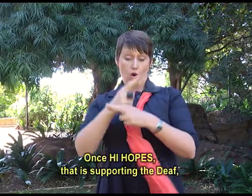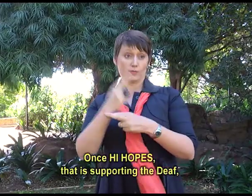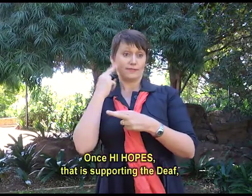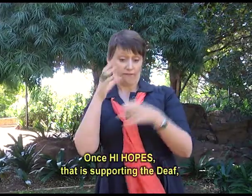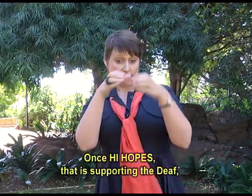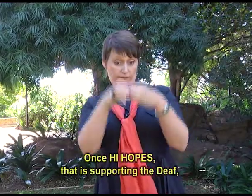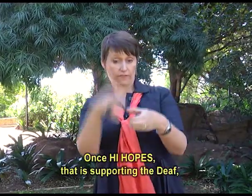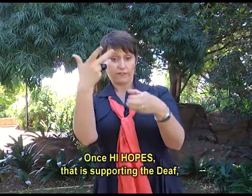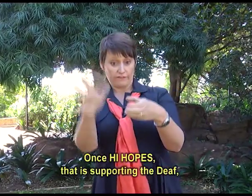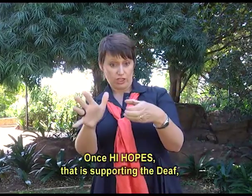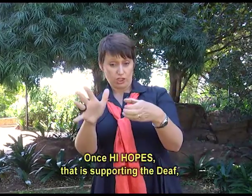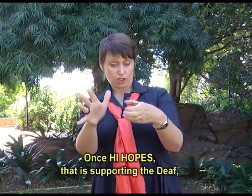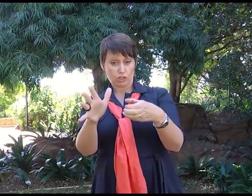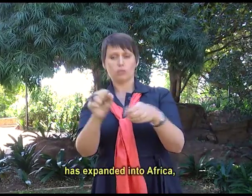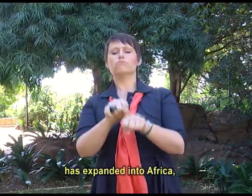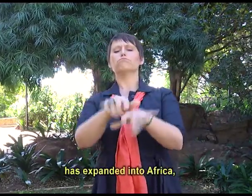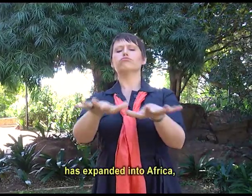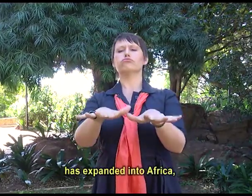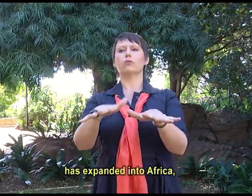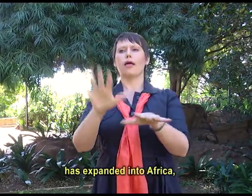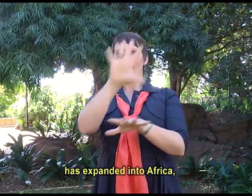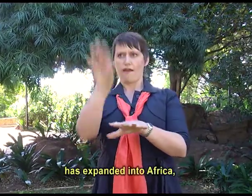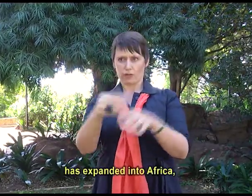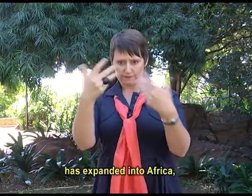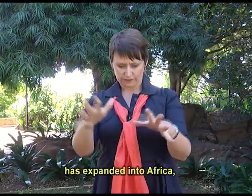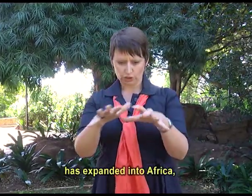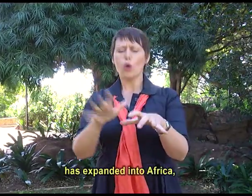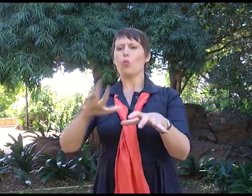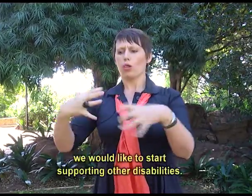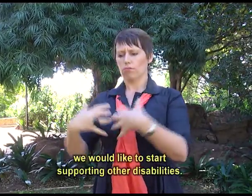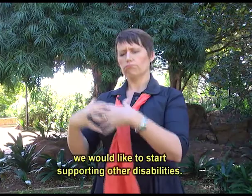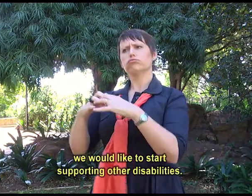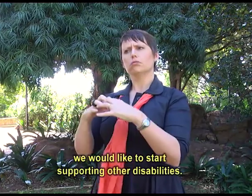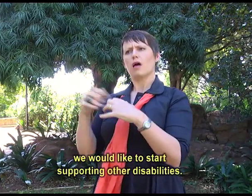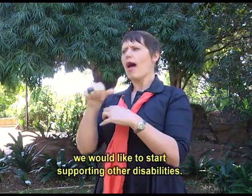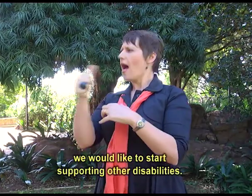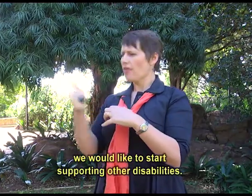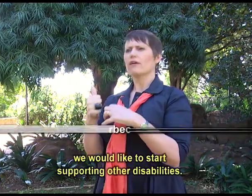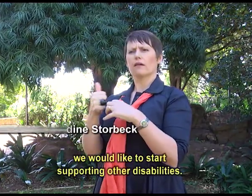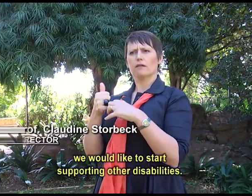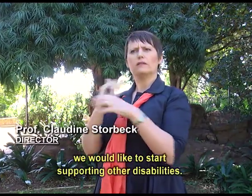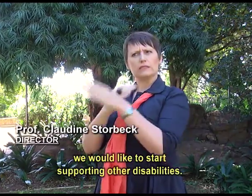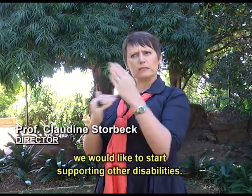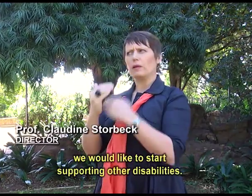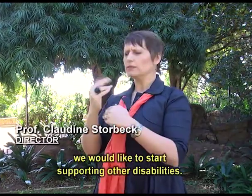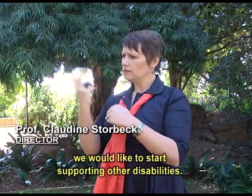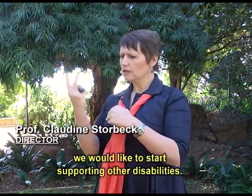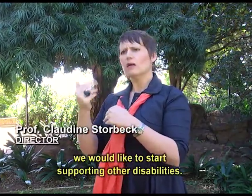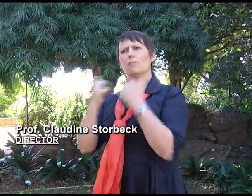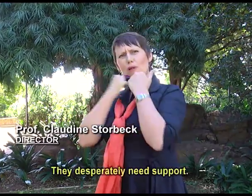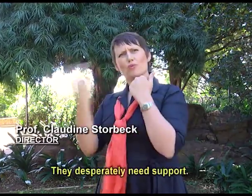Once High Hopes, that is supporting the deaf, has expanded into Africa, we'd like to start supporting other disabilities.